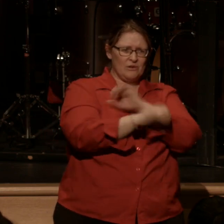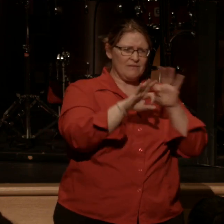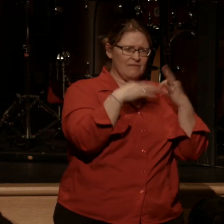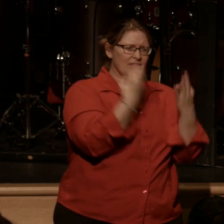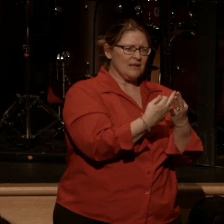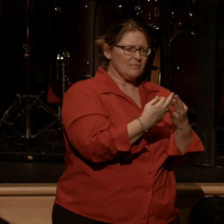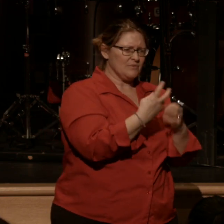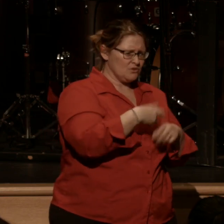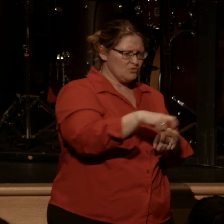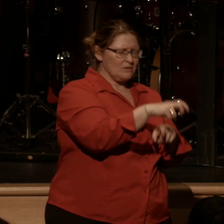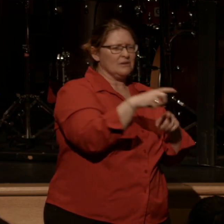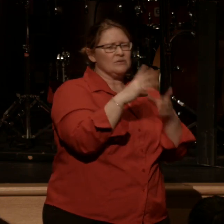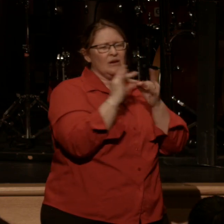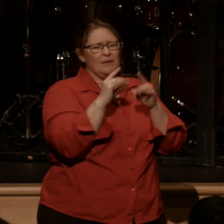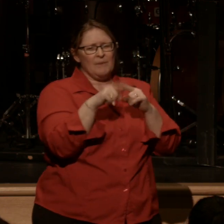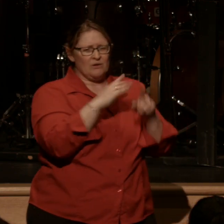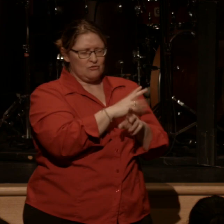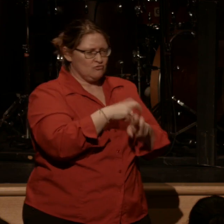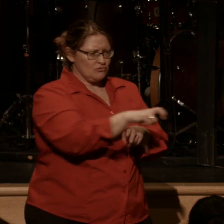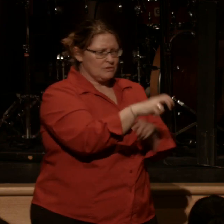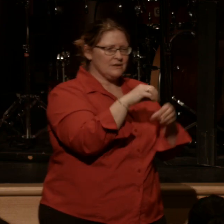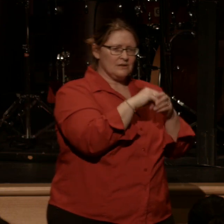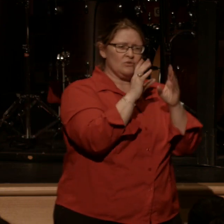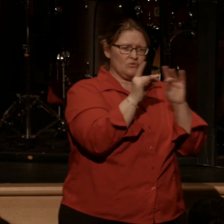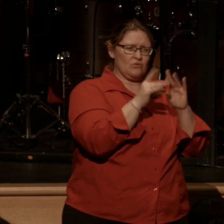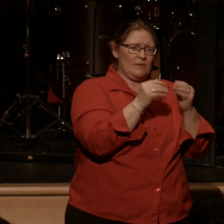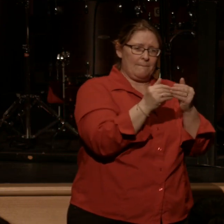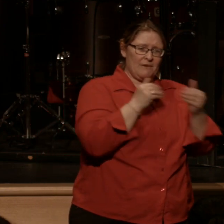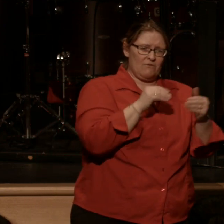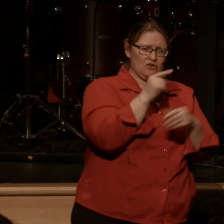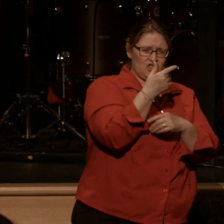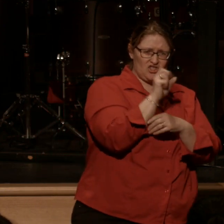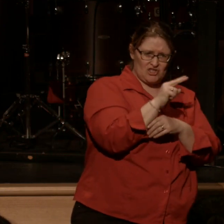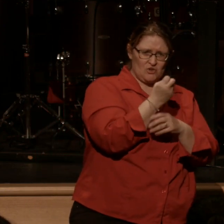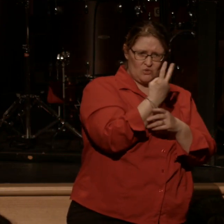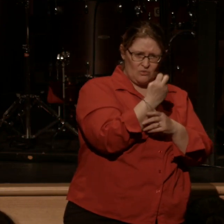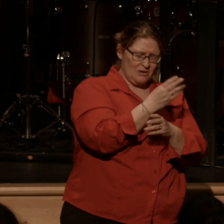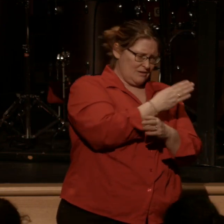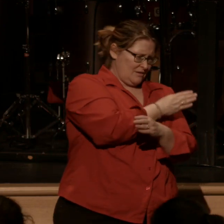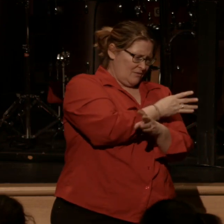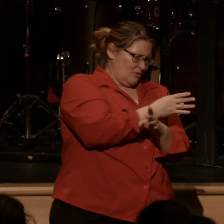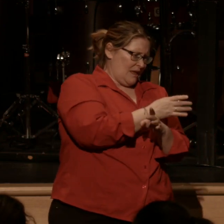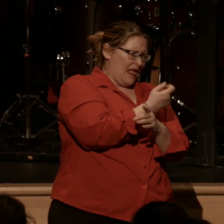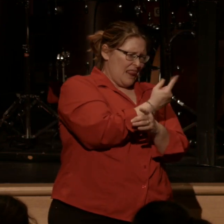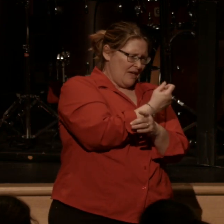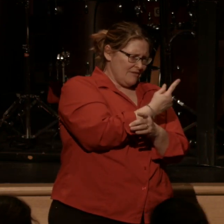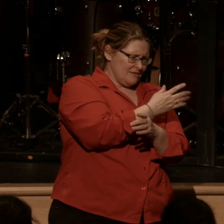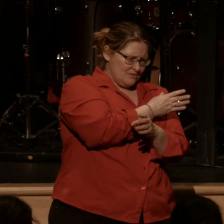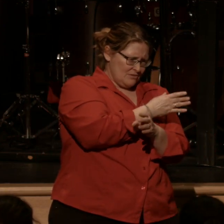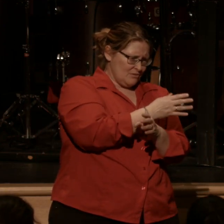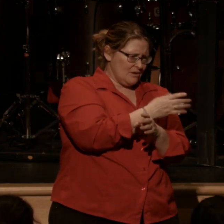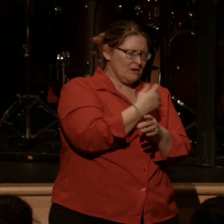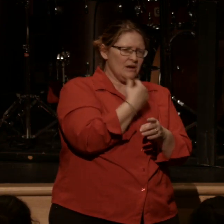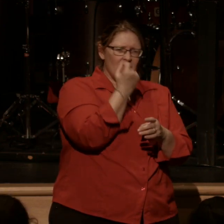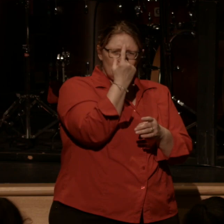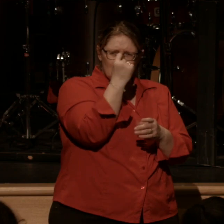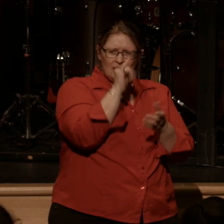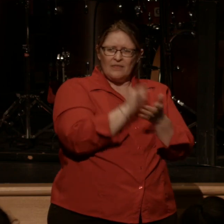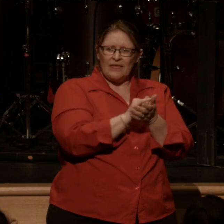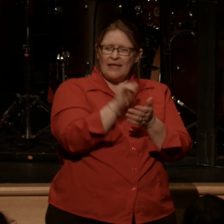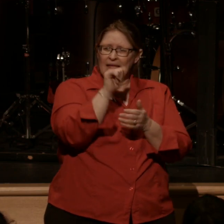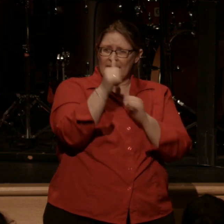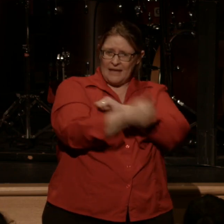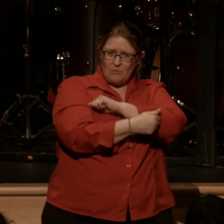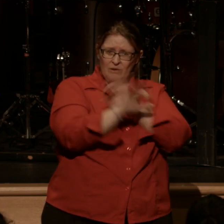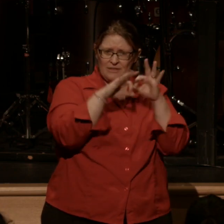I want to show you a little bit about their journeys. In the passage before Genesis 12 and 11 for a few verses, we understand that Abraham and his